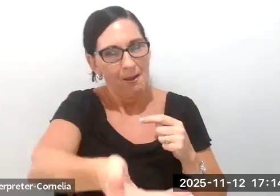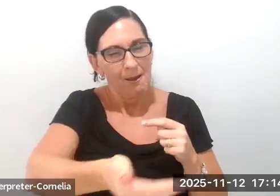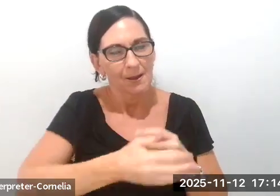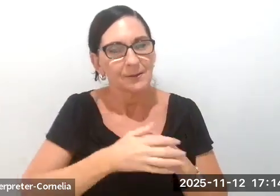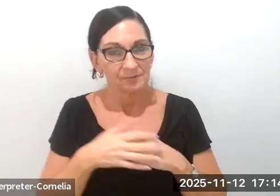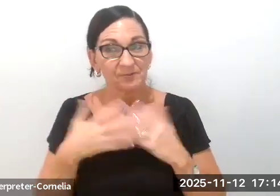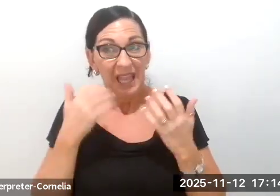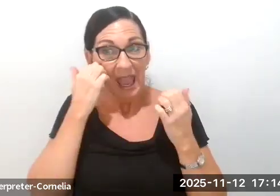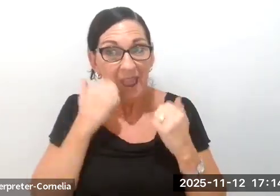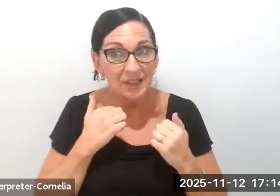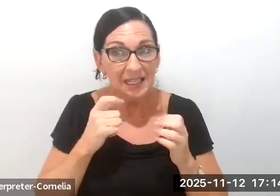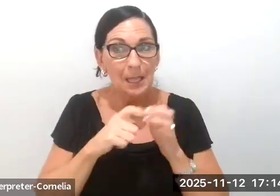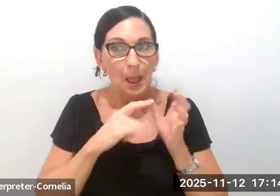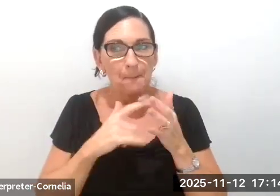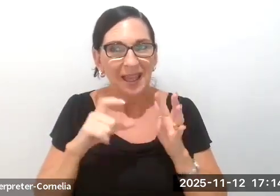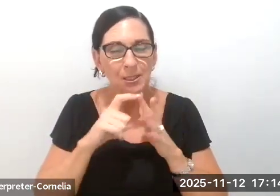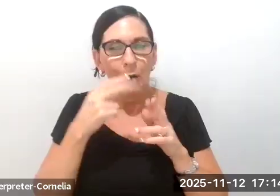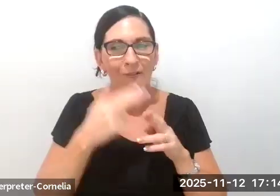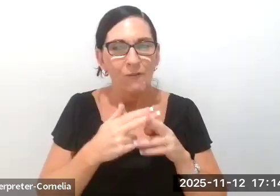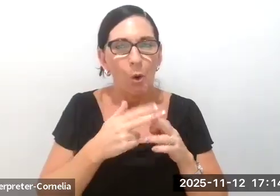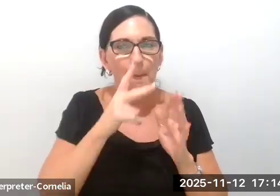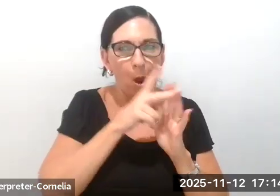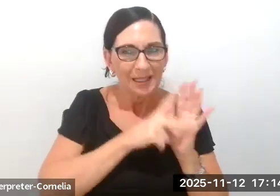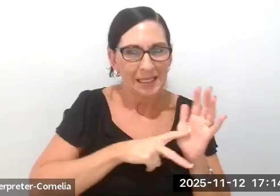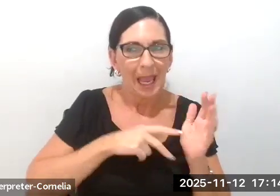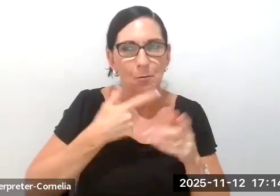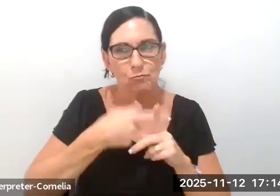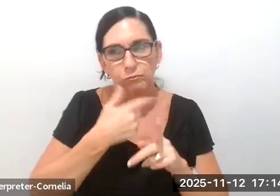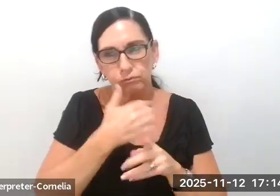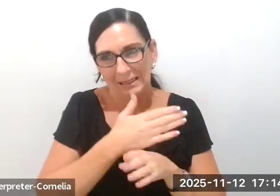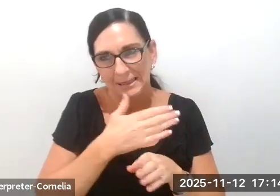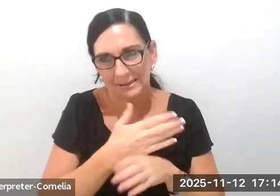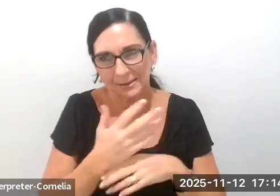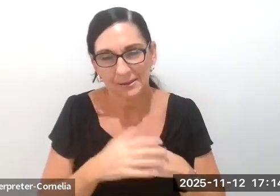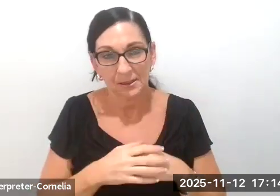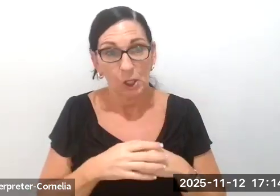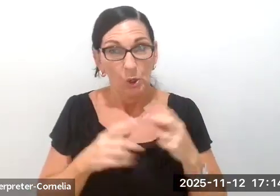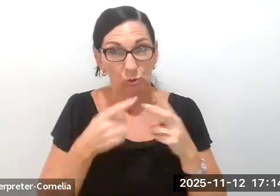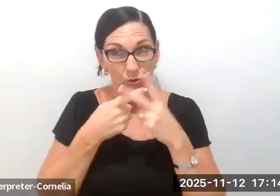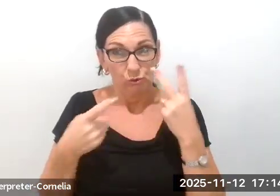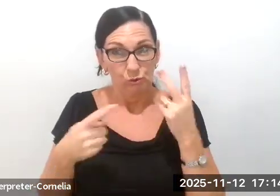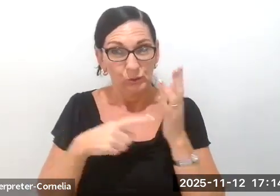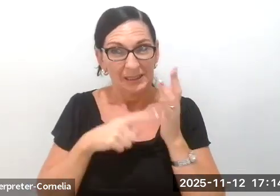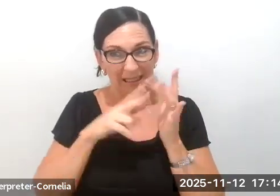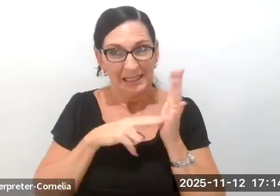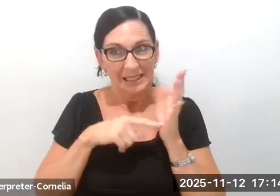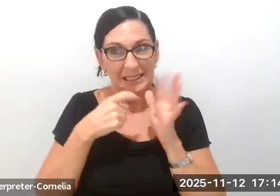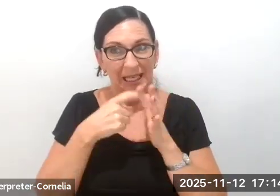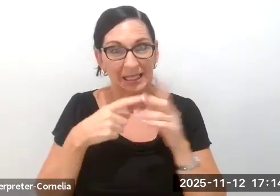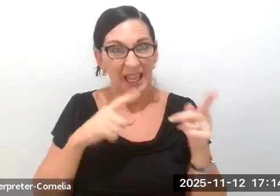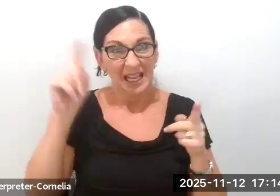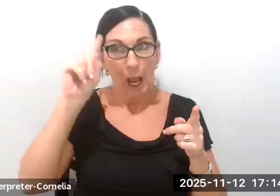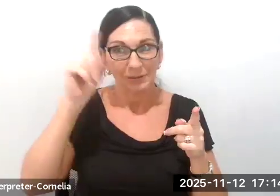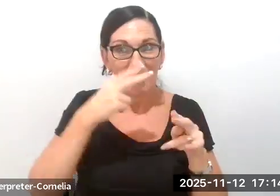The evidence base that informs policy and practice. And we will have 2 intakes. Our first intake is the current one for